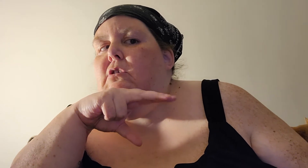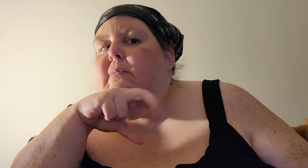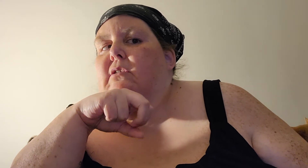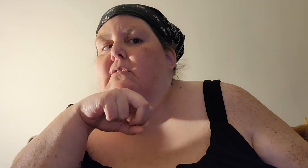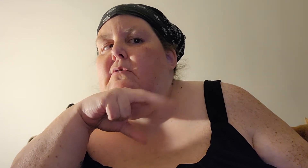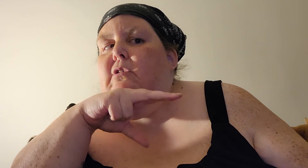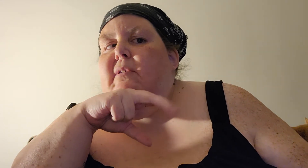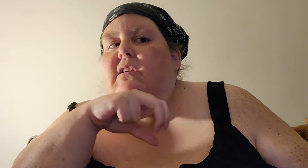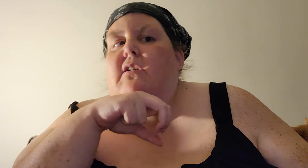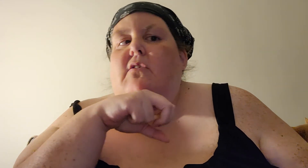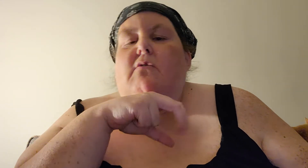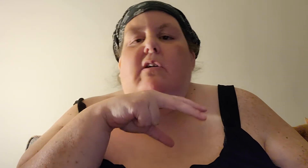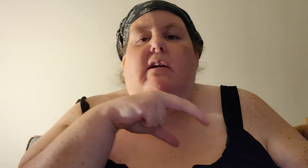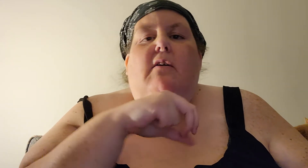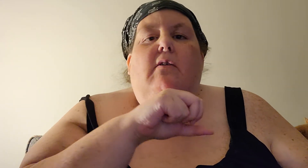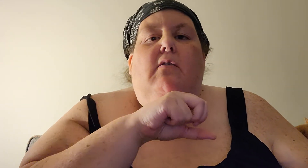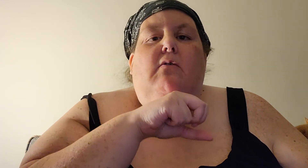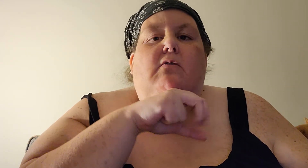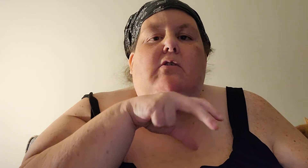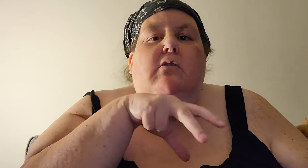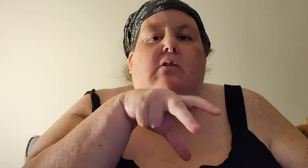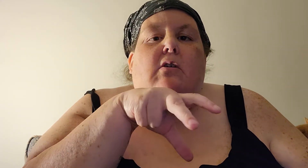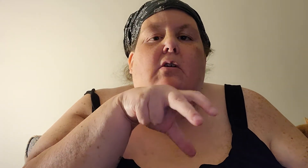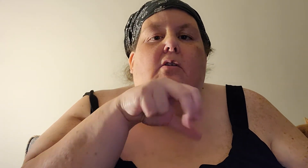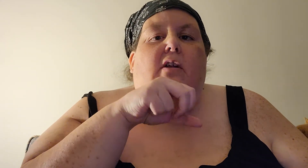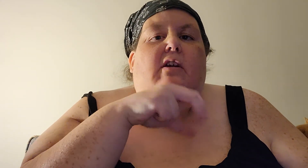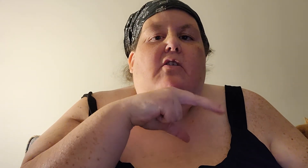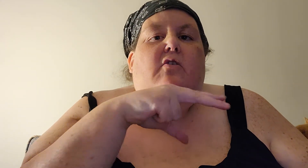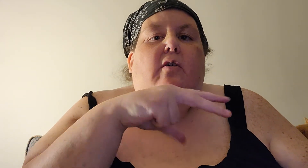Ribbit, ribbit, you know, like how it goes, like, you know, the,